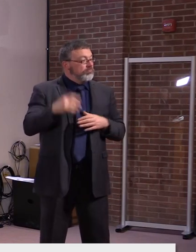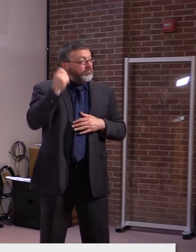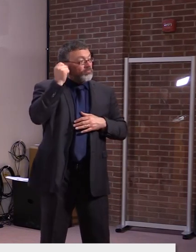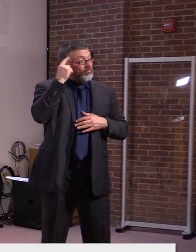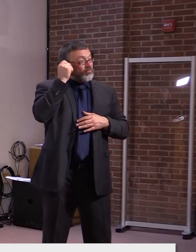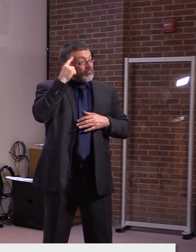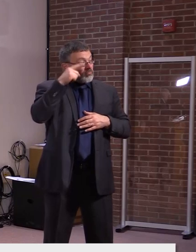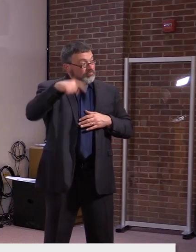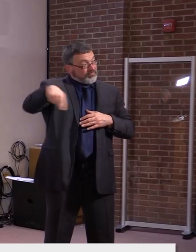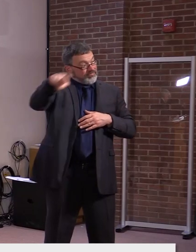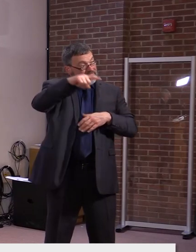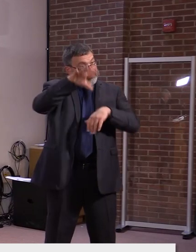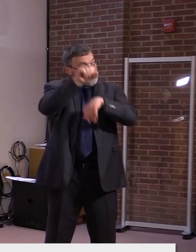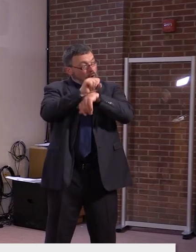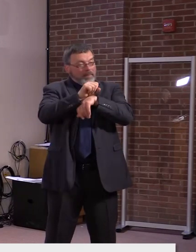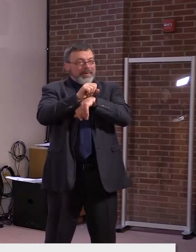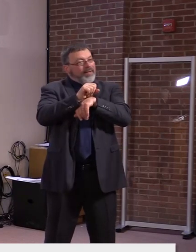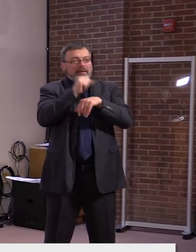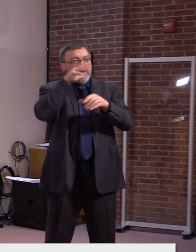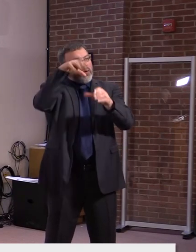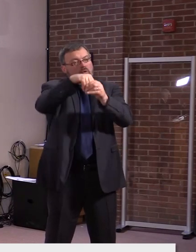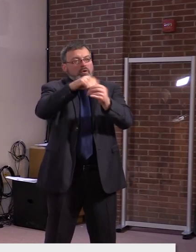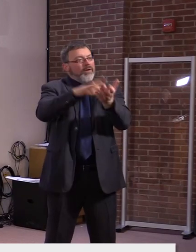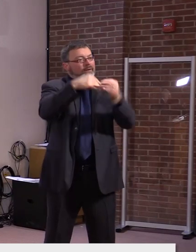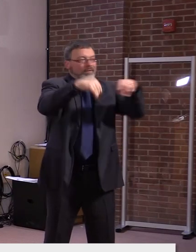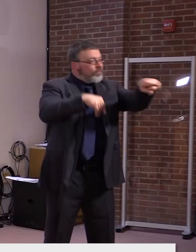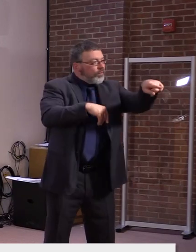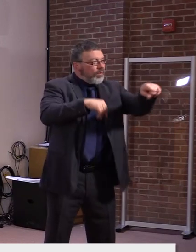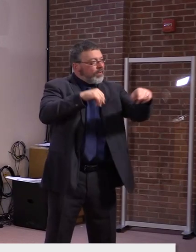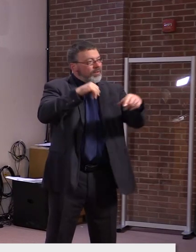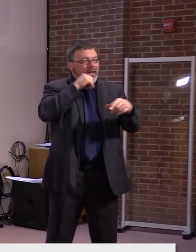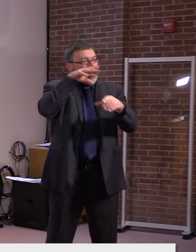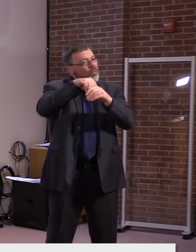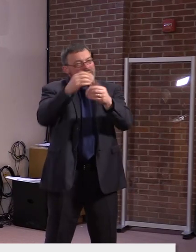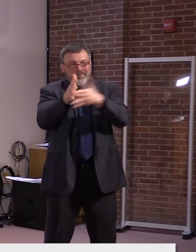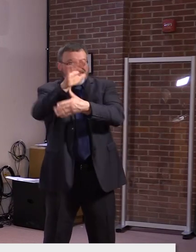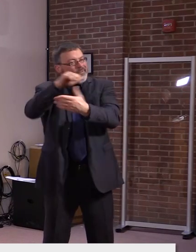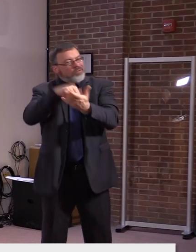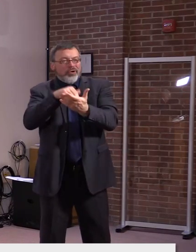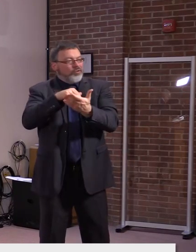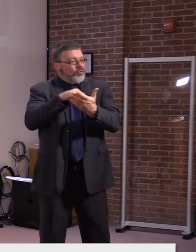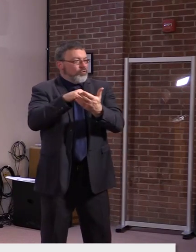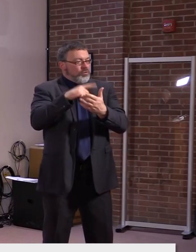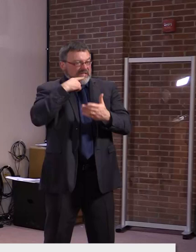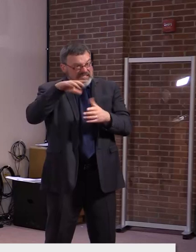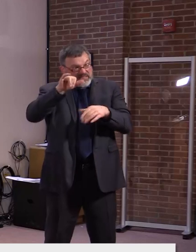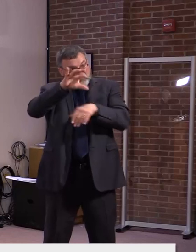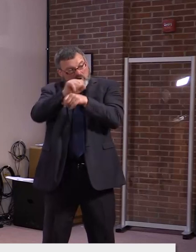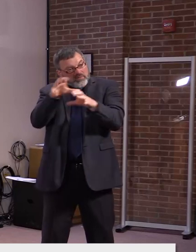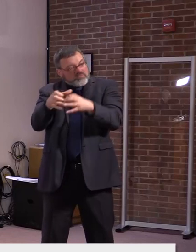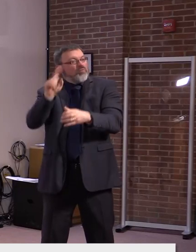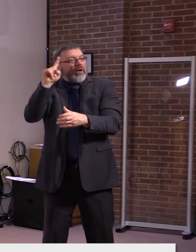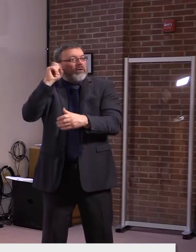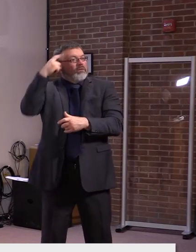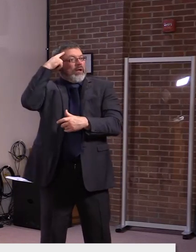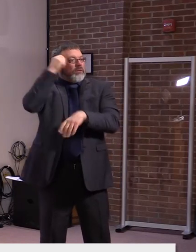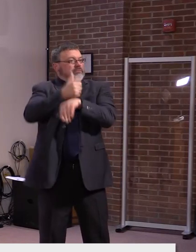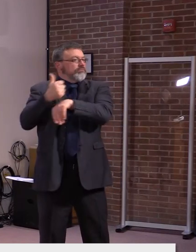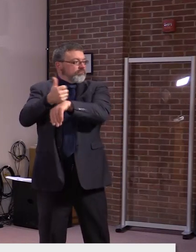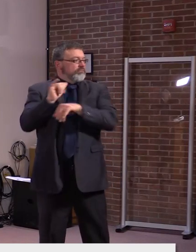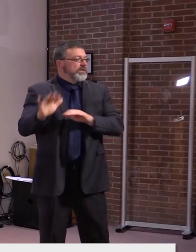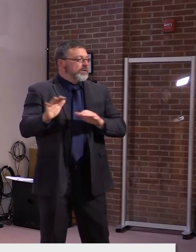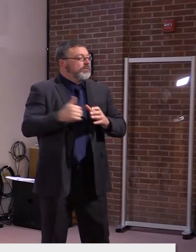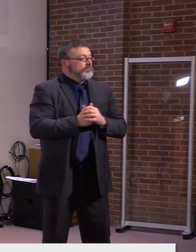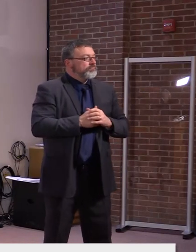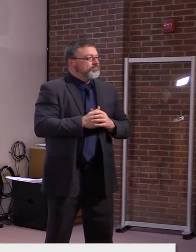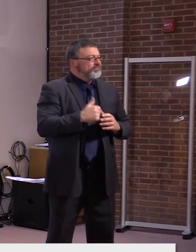appointments at local pharmacies or with their primary care providers. We're recommending that anyone who is